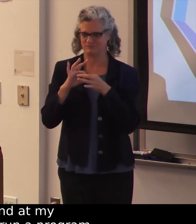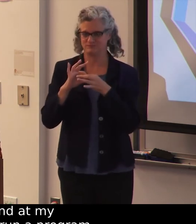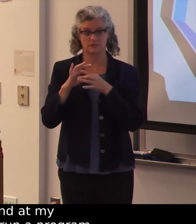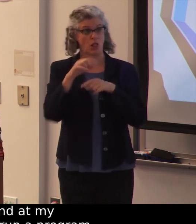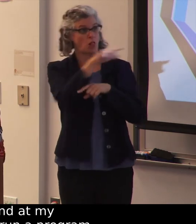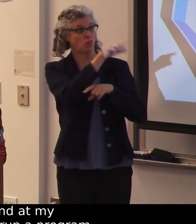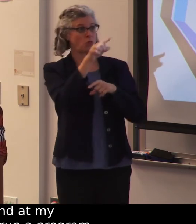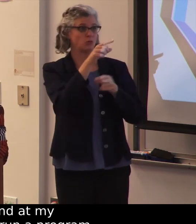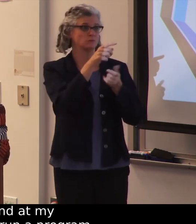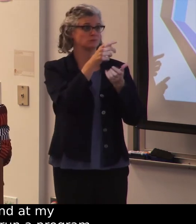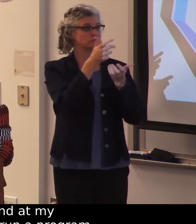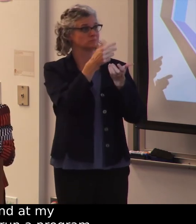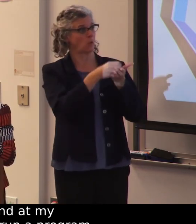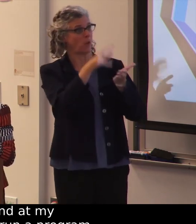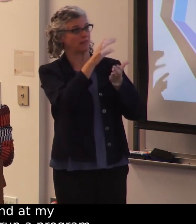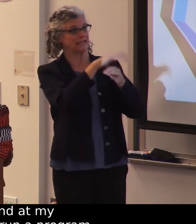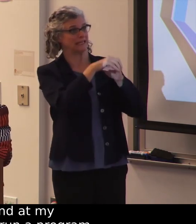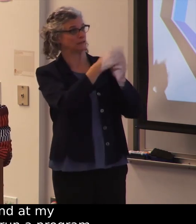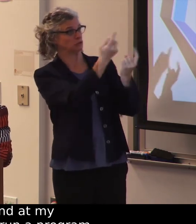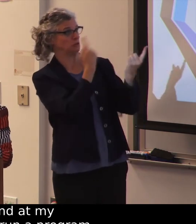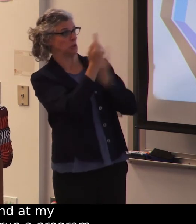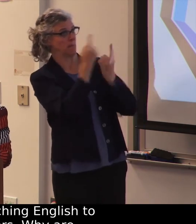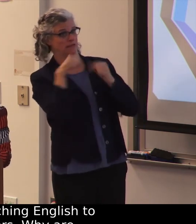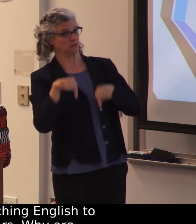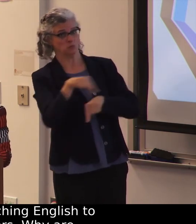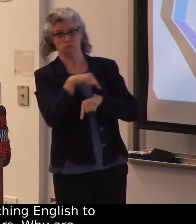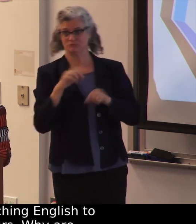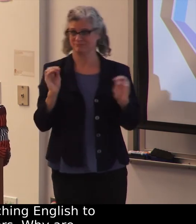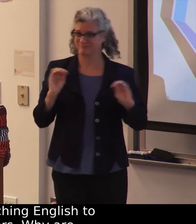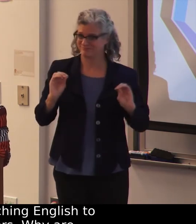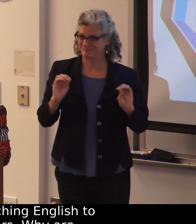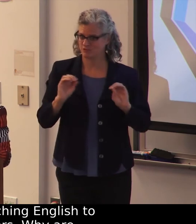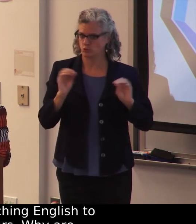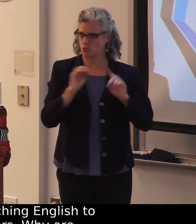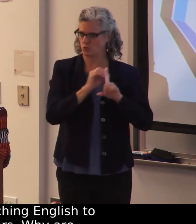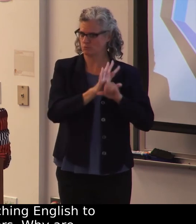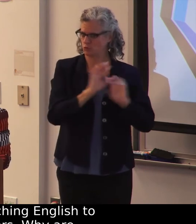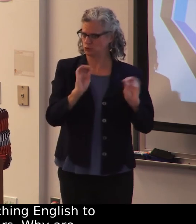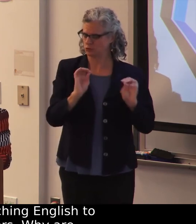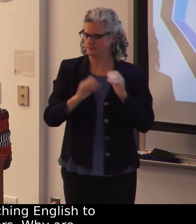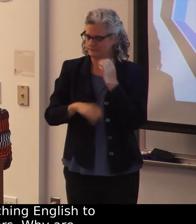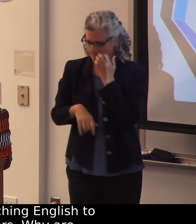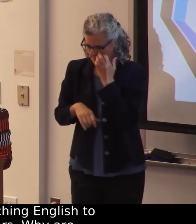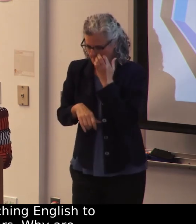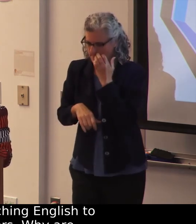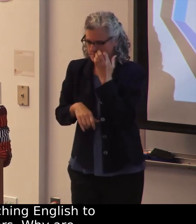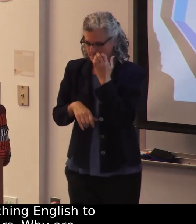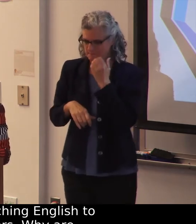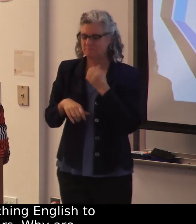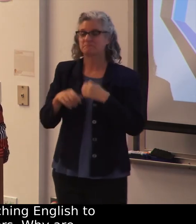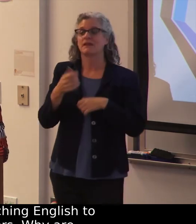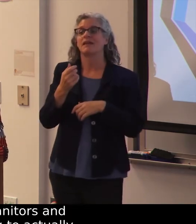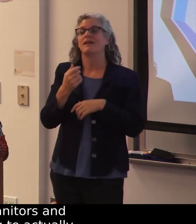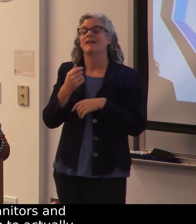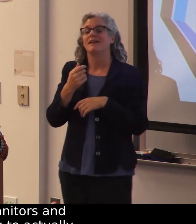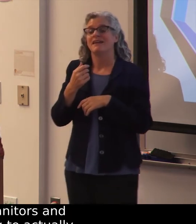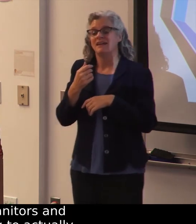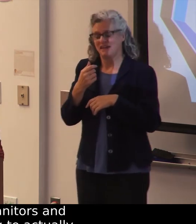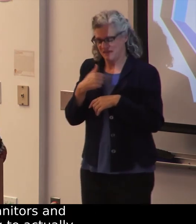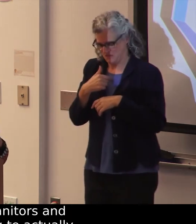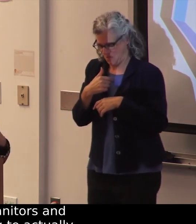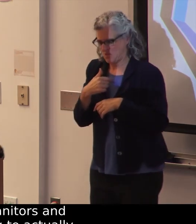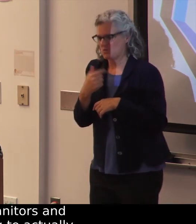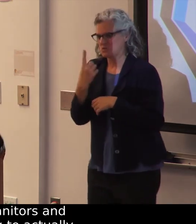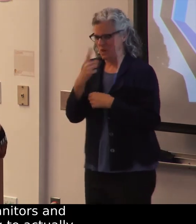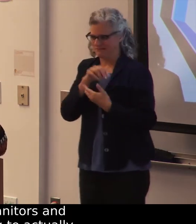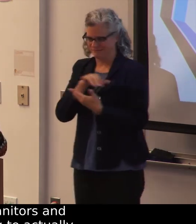me. At my university, I run a program in which undergraduates are actually teaching English to the janitors, right? Why are they teaching English to the